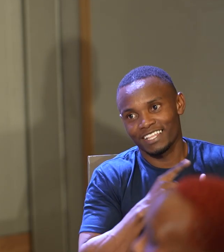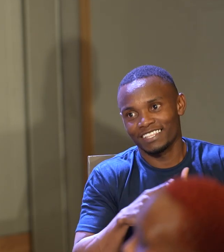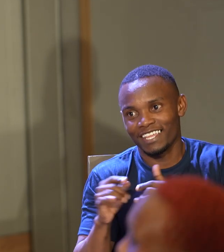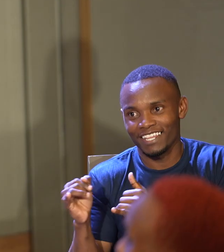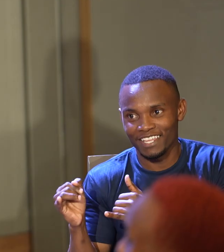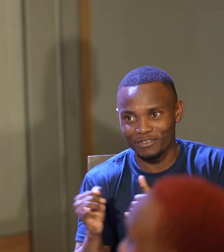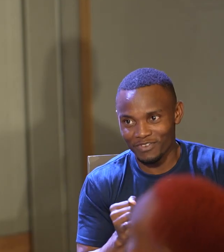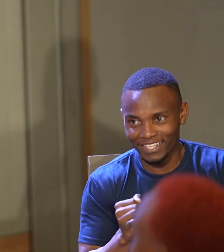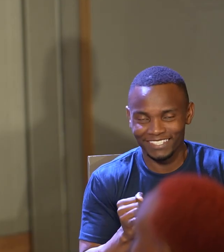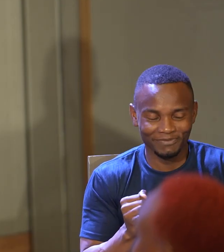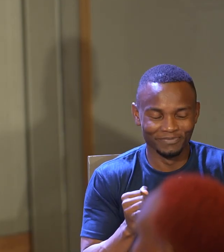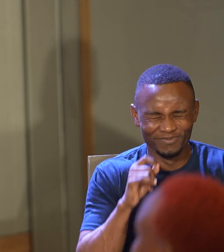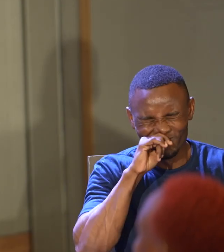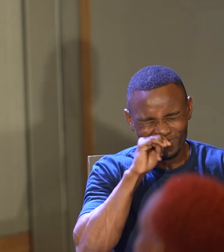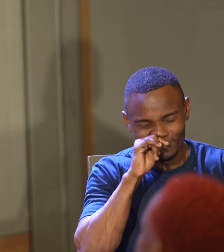invite